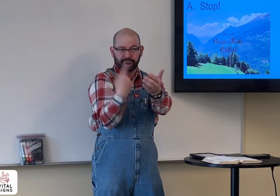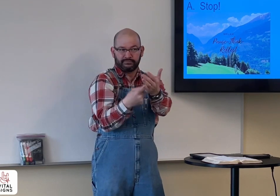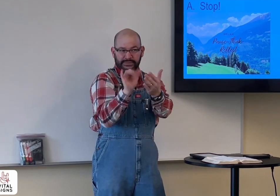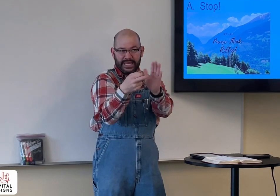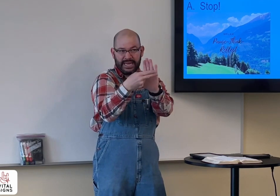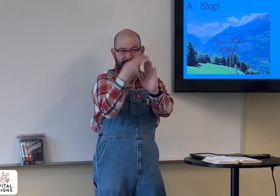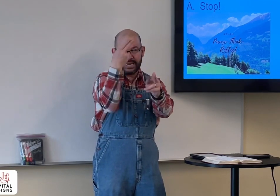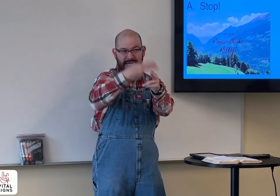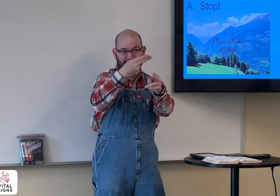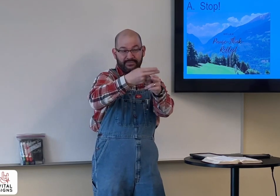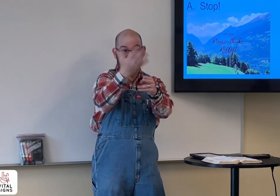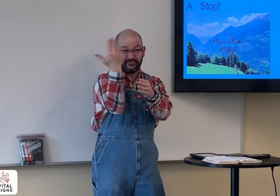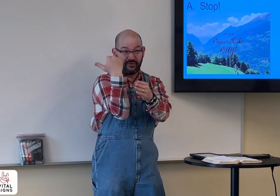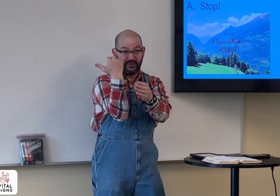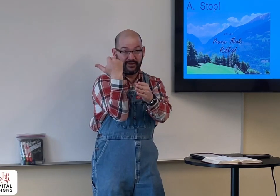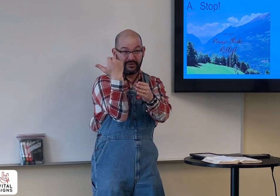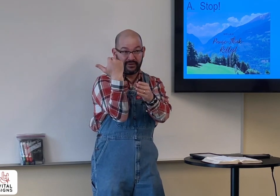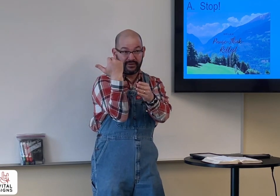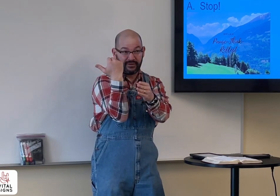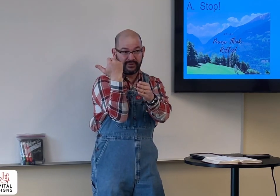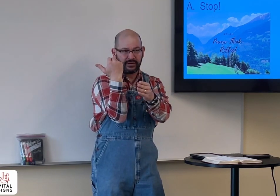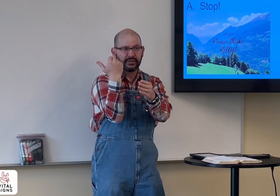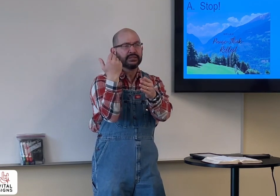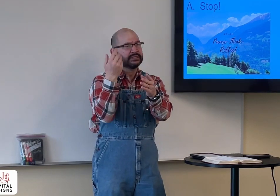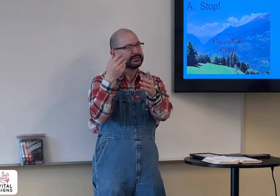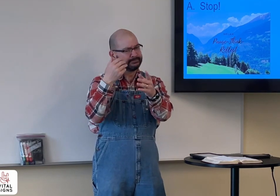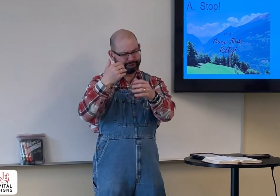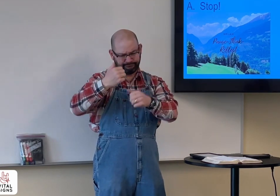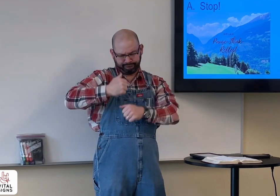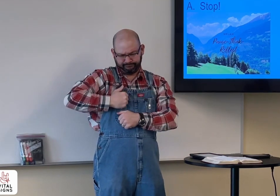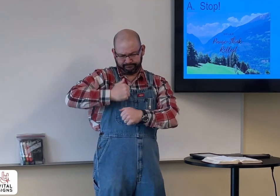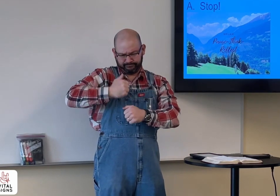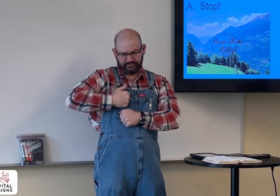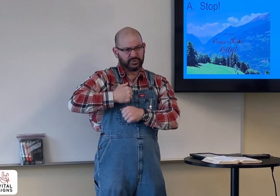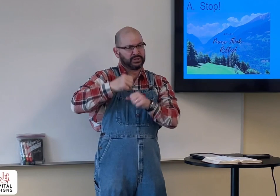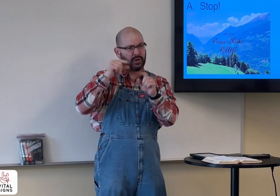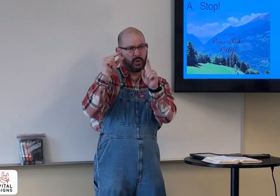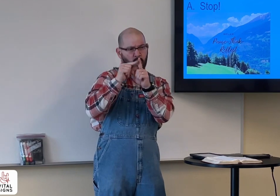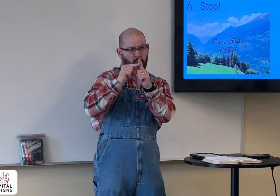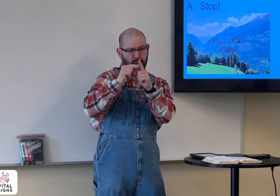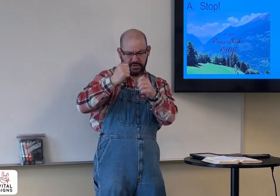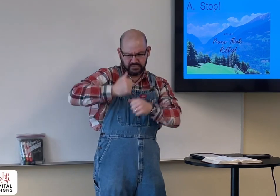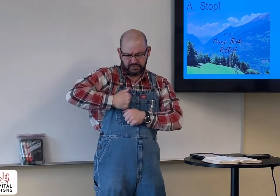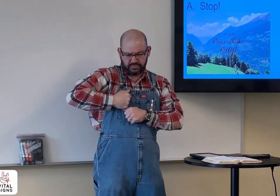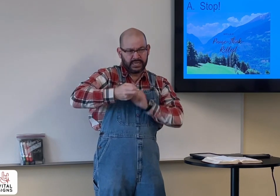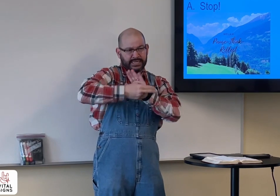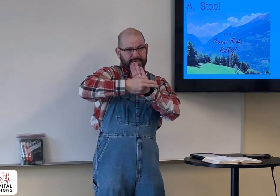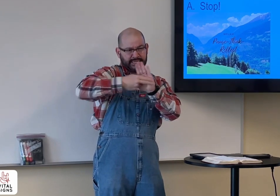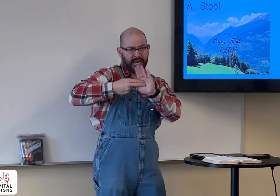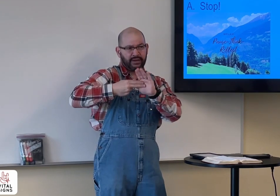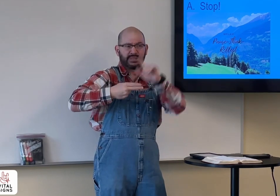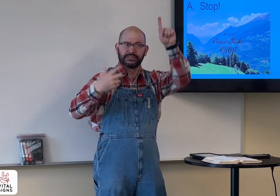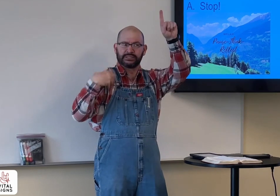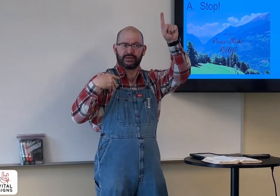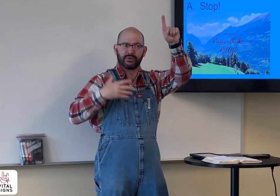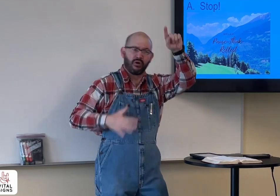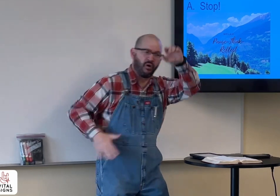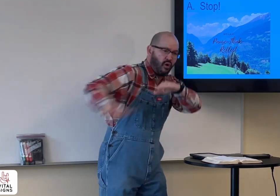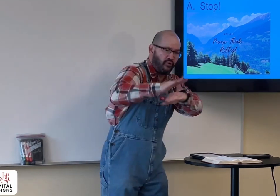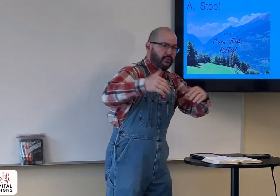we discussed that name before, that title. The word host means armies, and